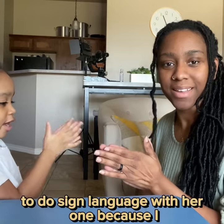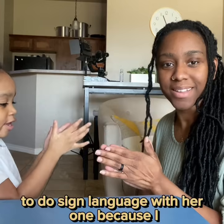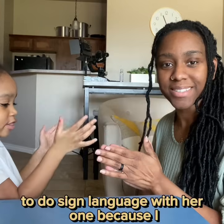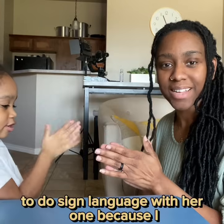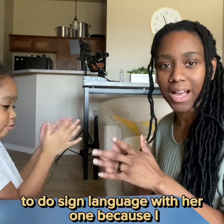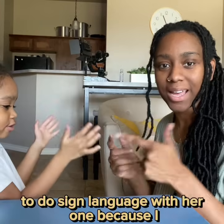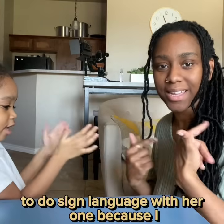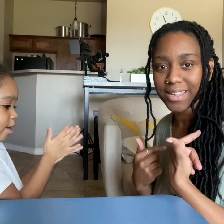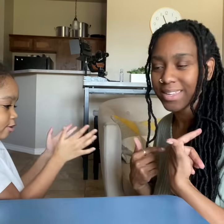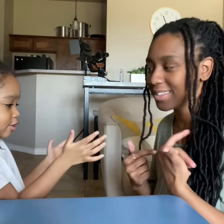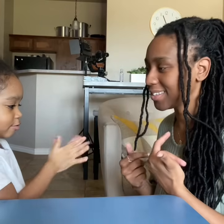because